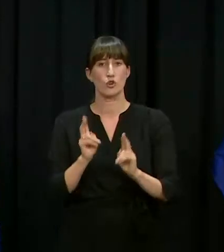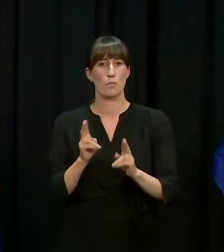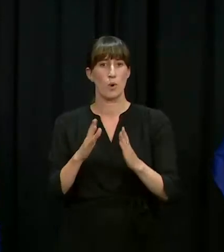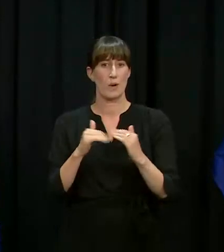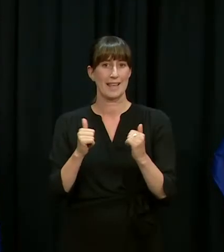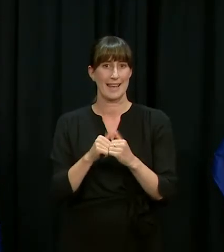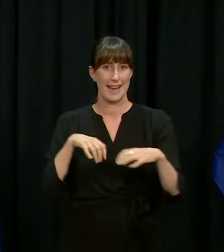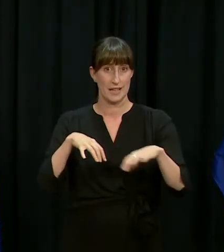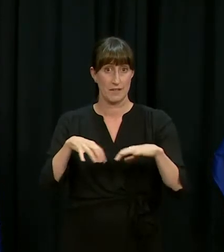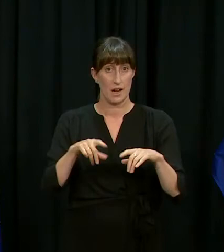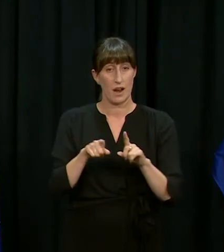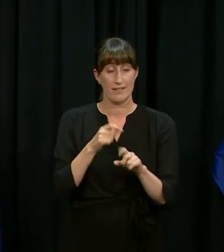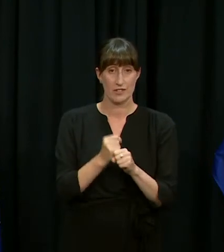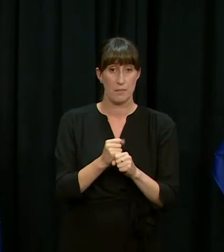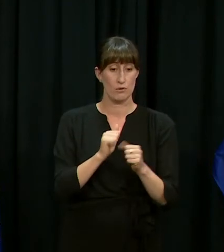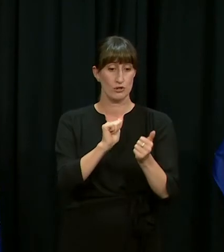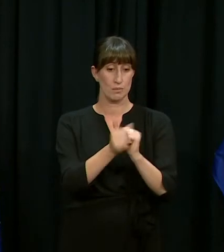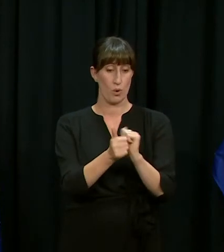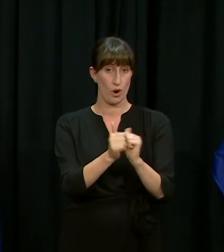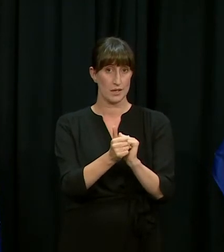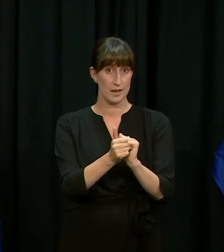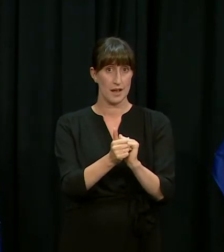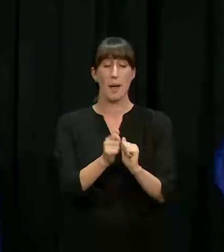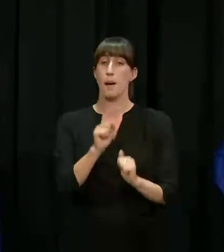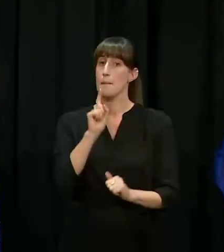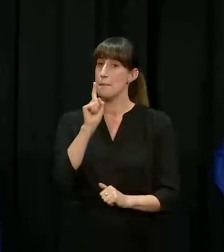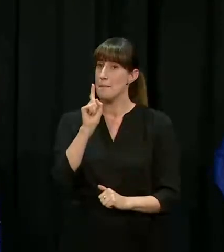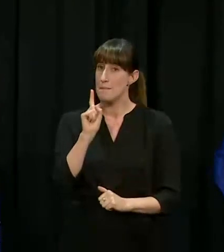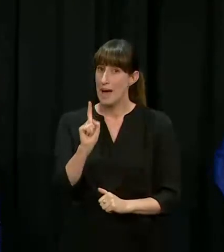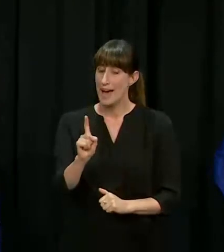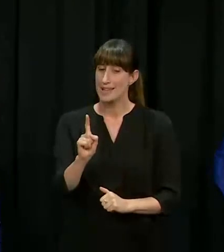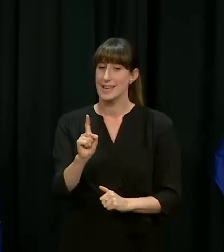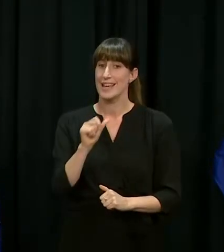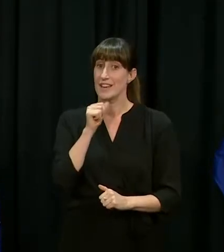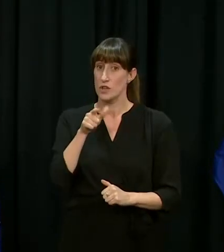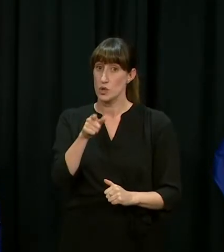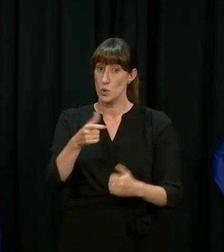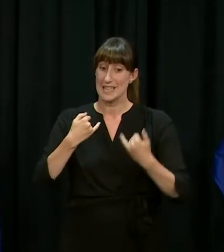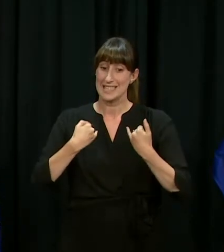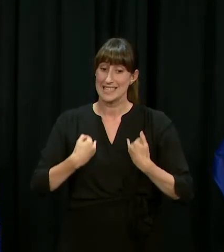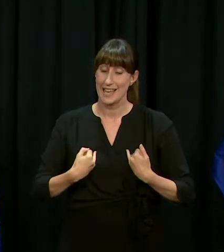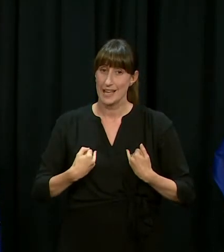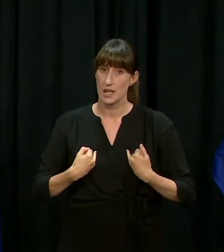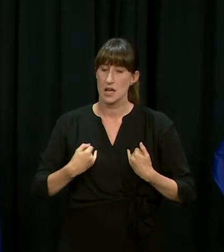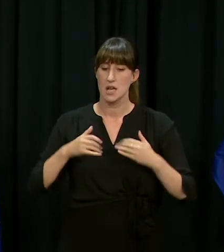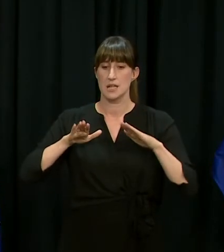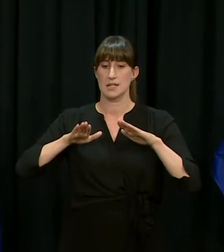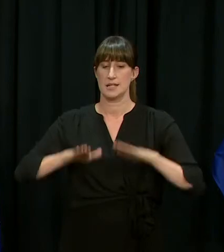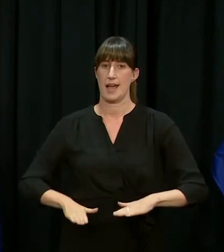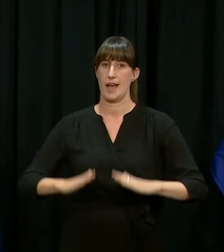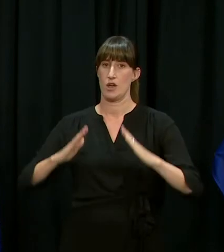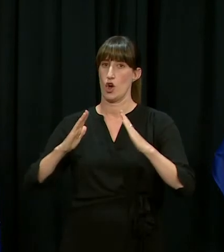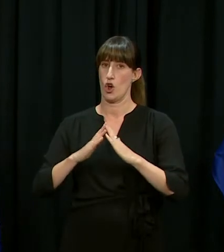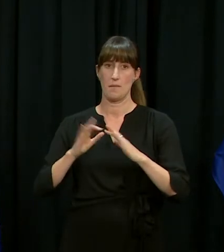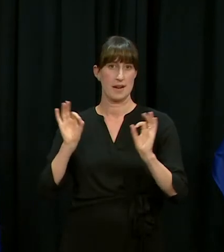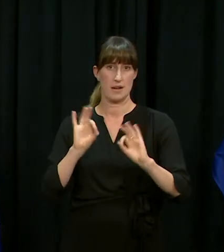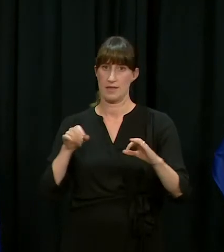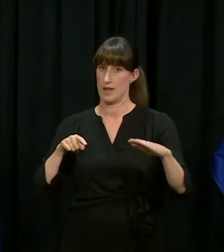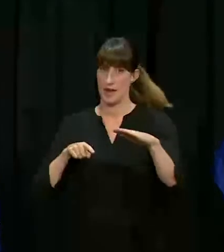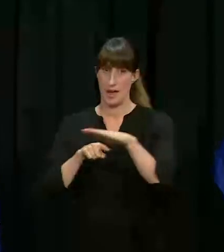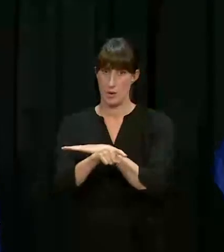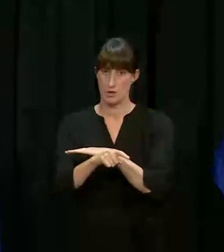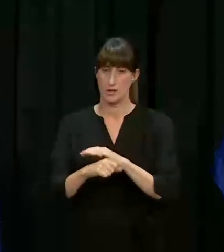please stay home. This continues to be one of our most important messages. What we are, of course, trying to do with